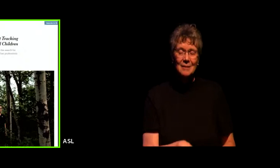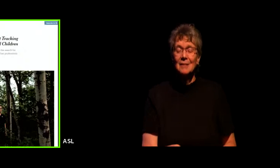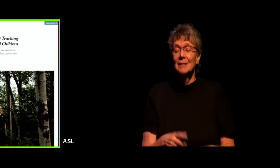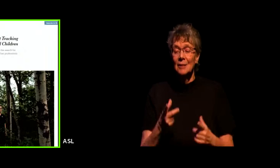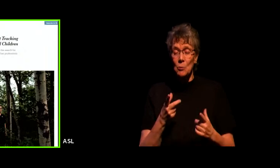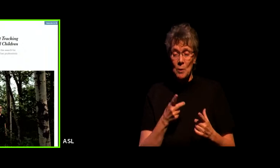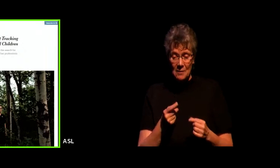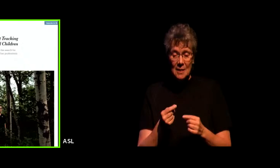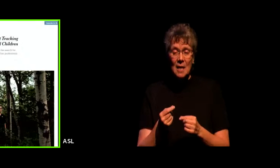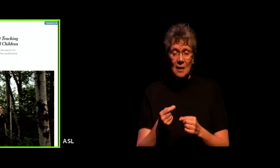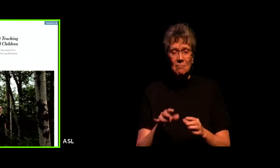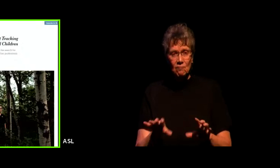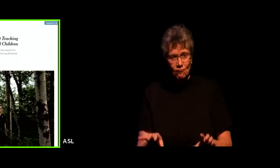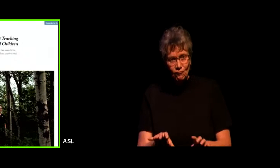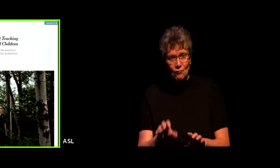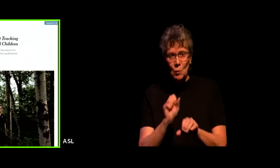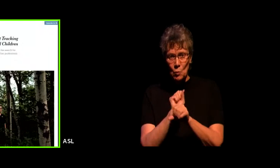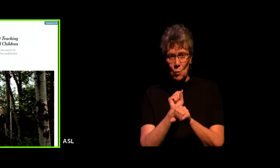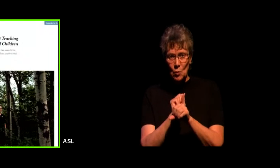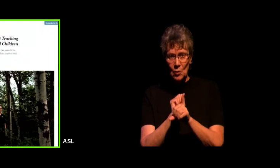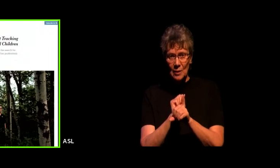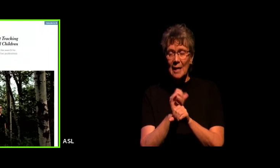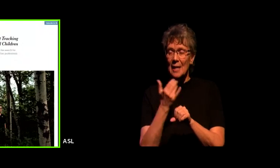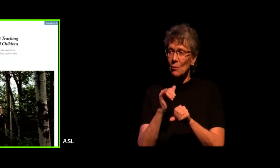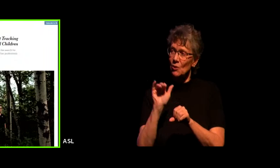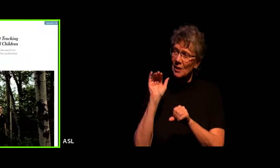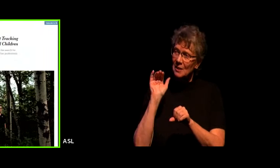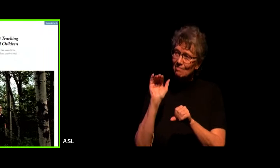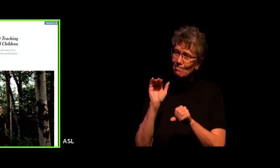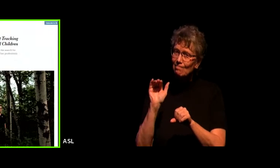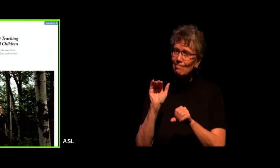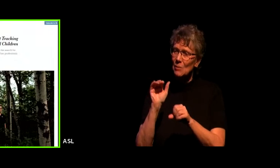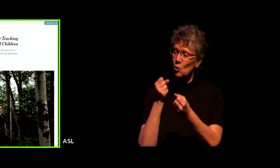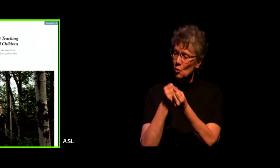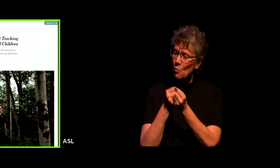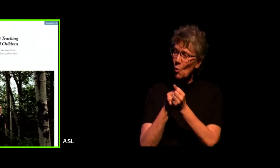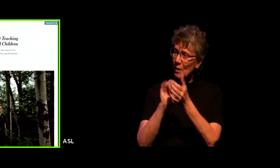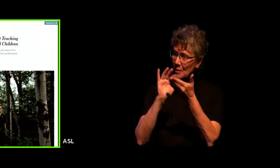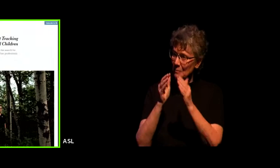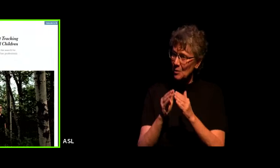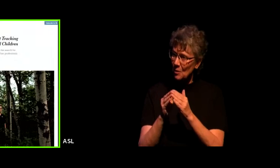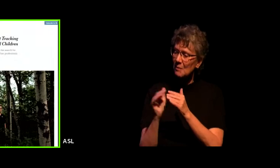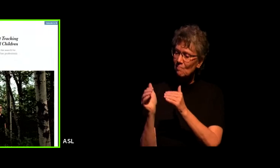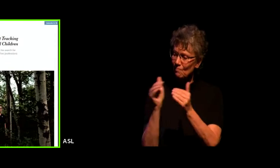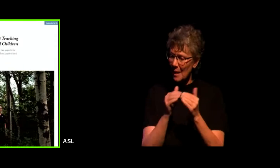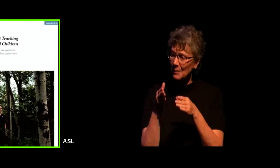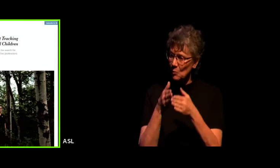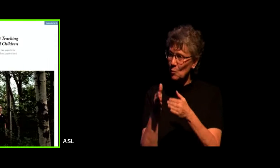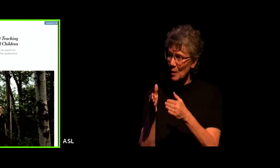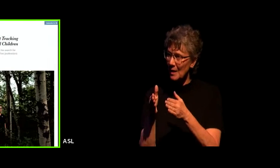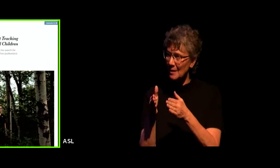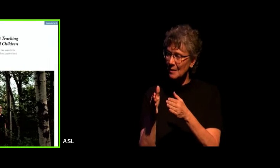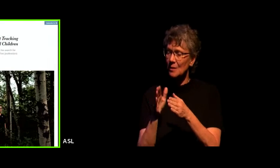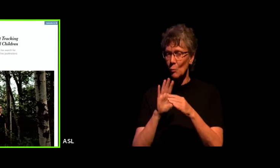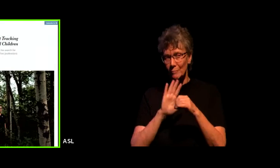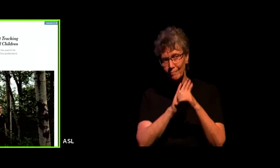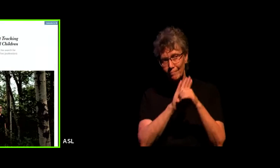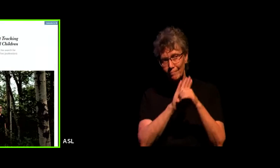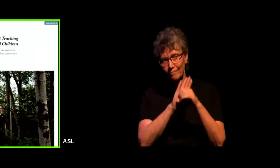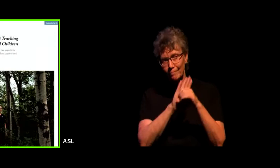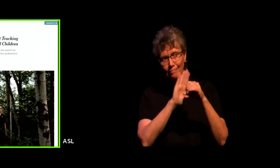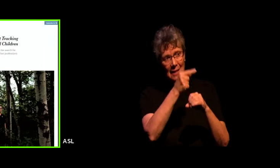the national approach to make sure that we're supporting communities in equitable ways, in ways that they need and that they tell us that they need.